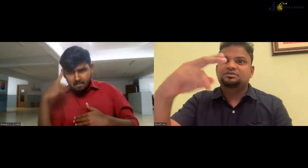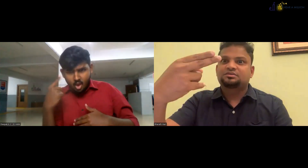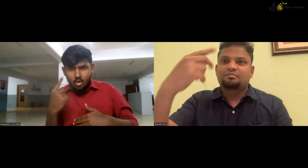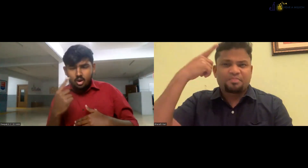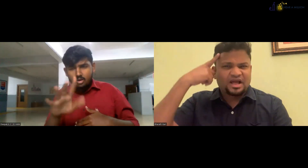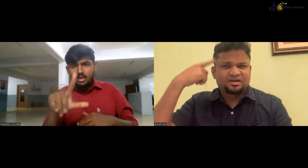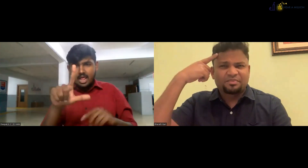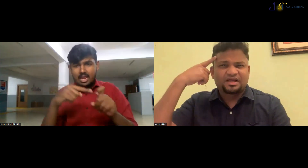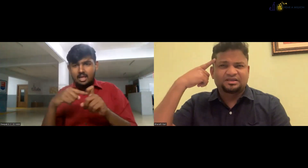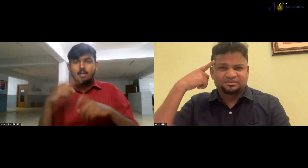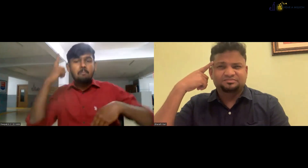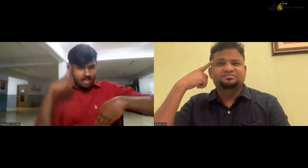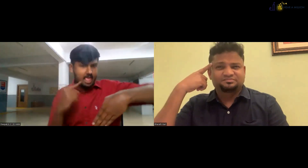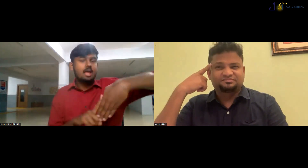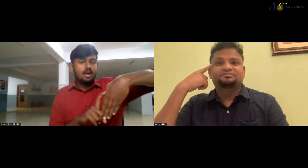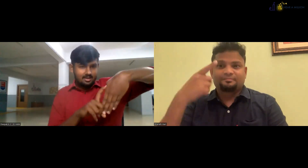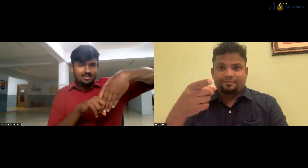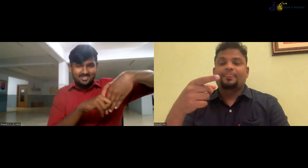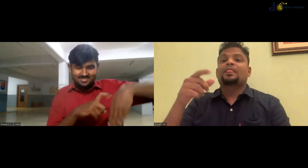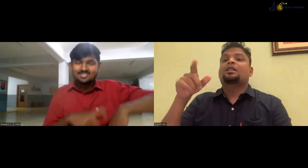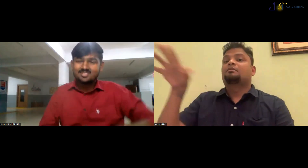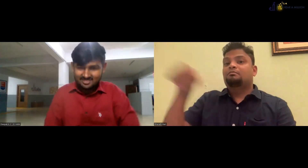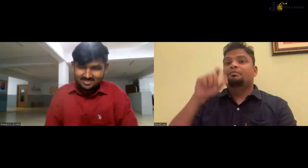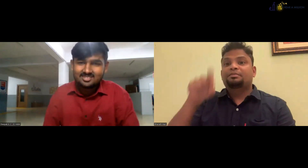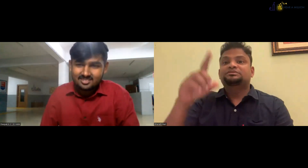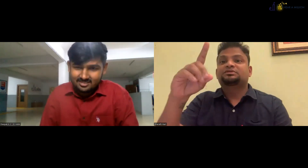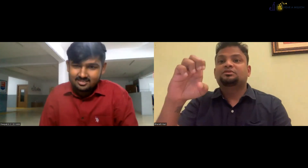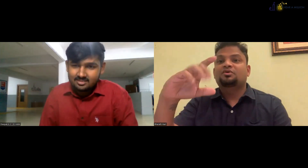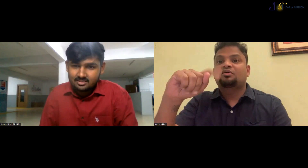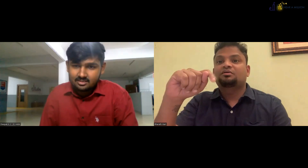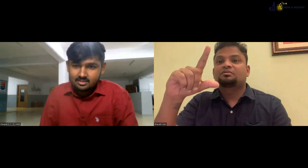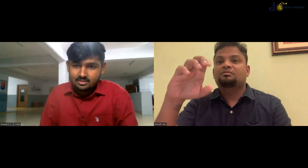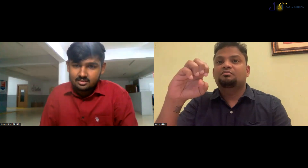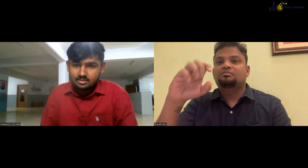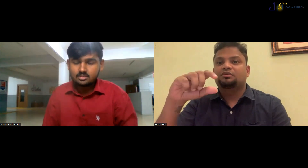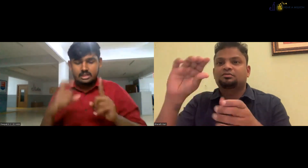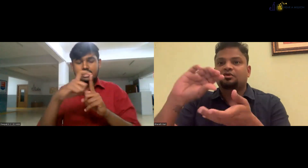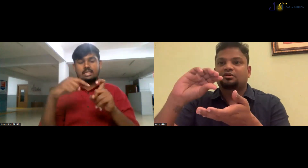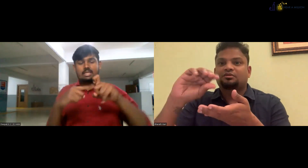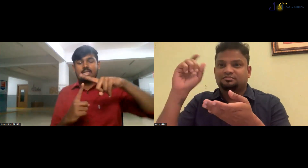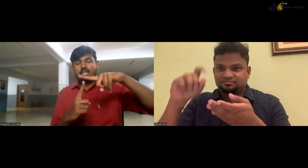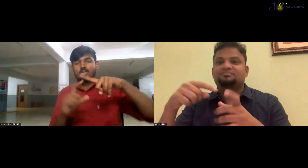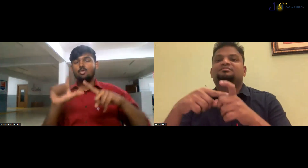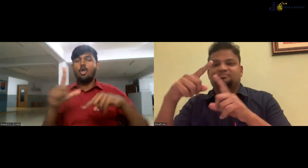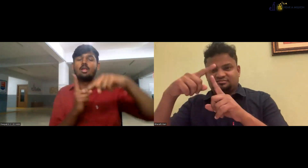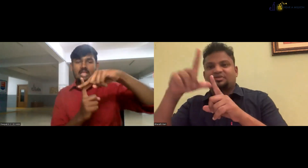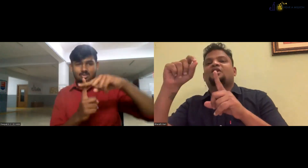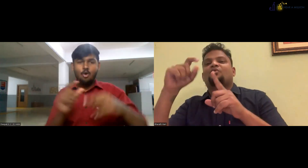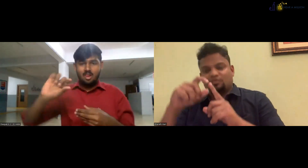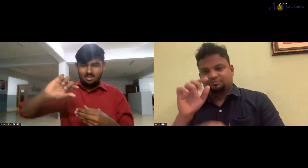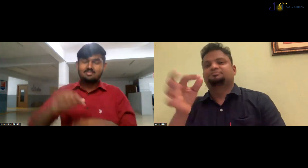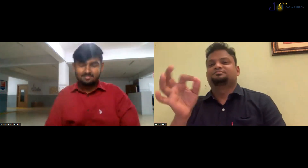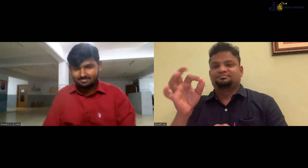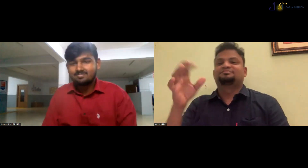So we have we have a leech also who, I mean, suck your blood as well. So